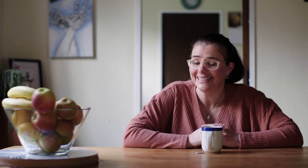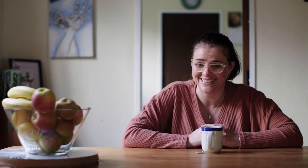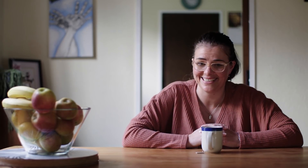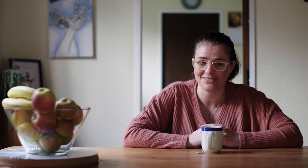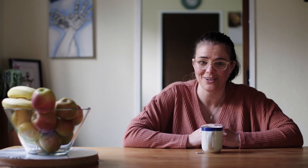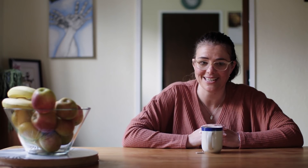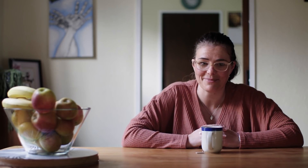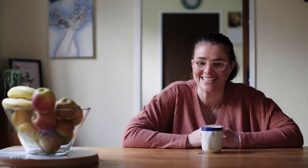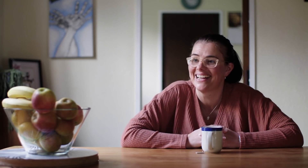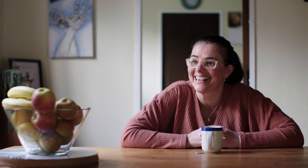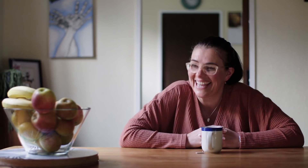a confined space like that.